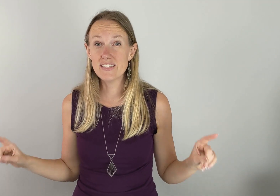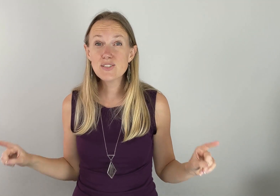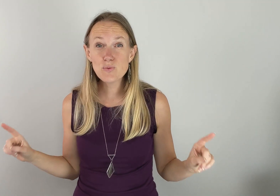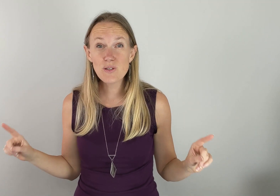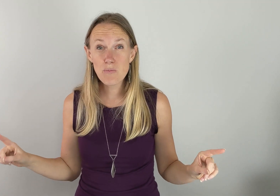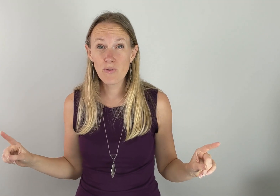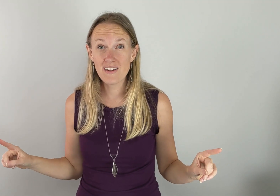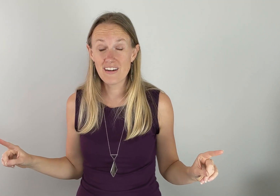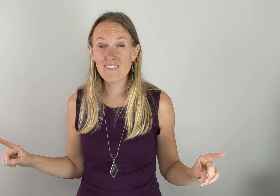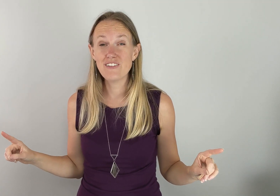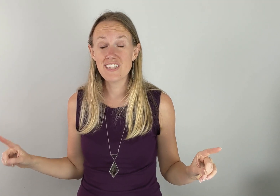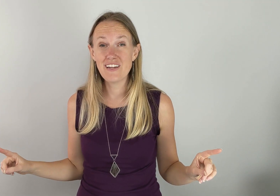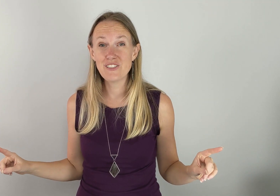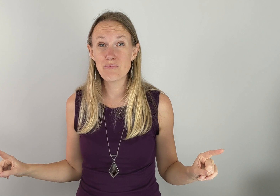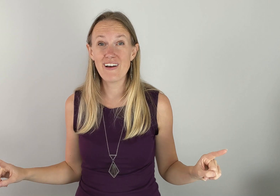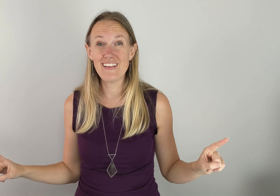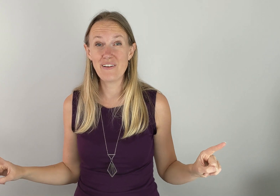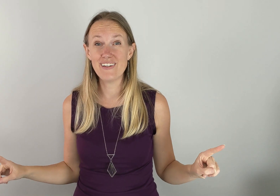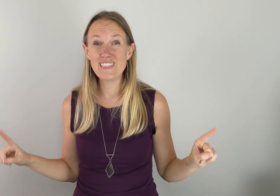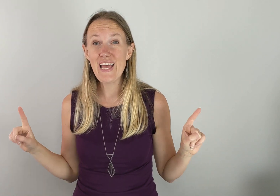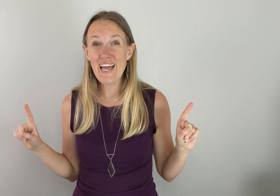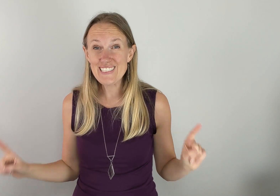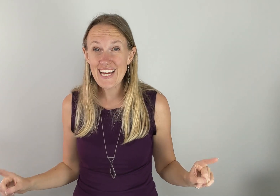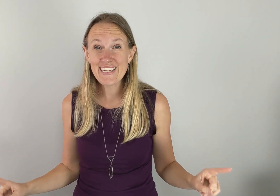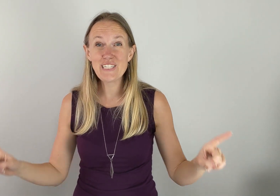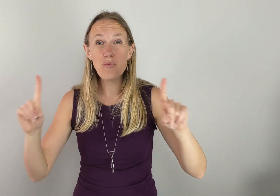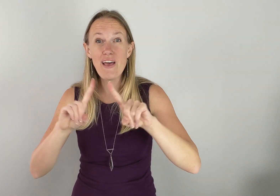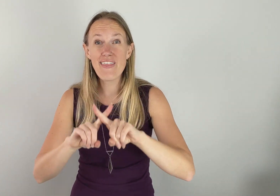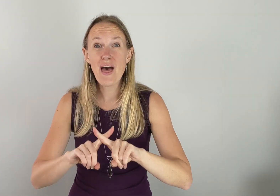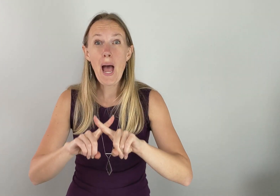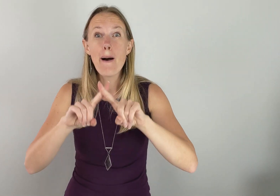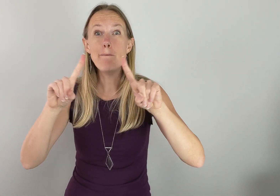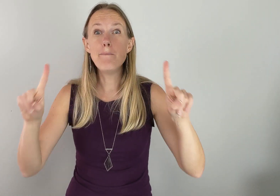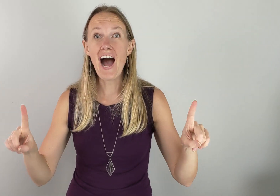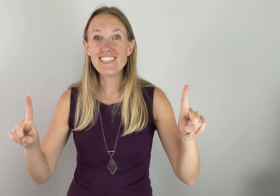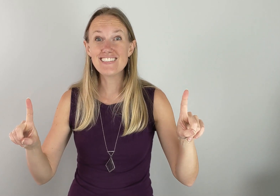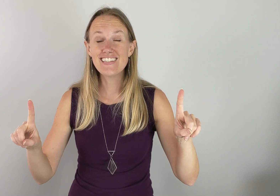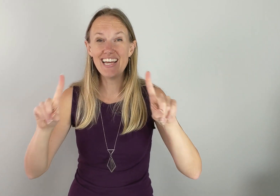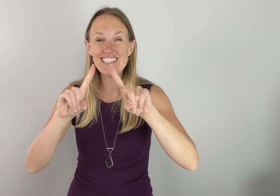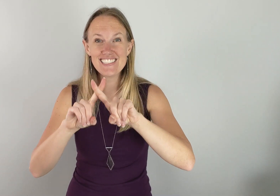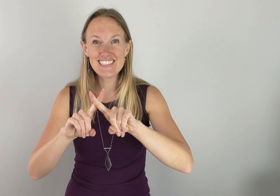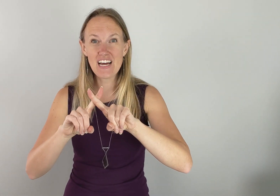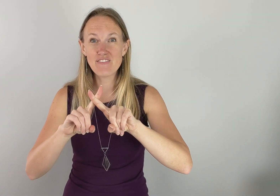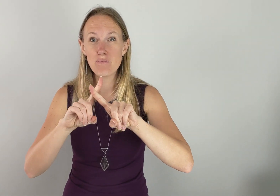this is really important here that you change your body language and change it with but. Okay, this is a sign for